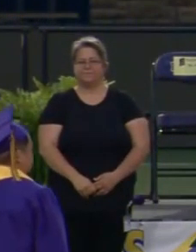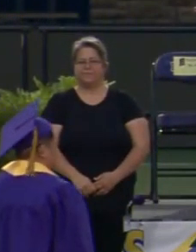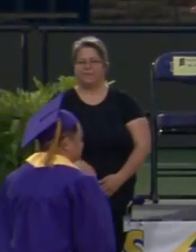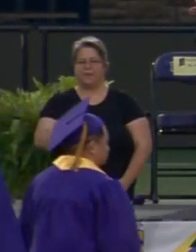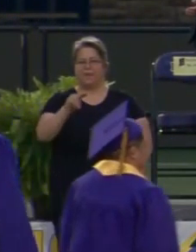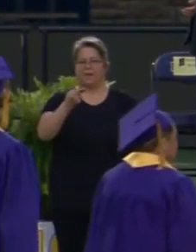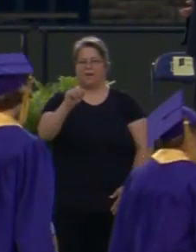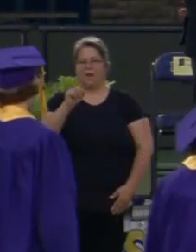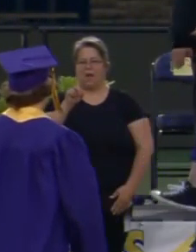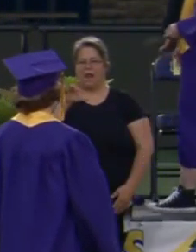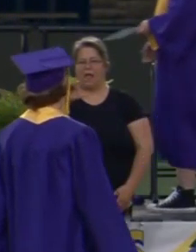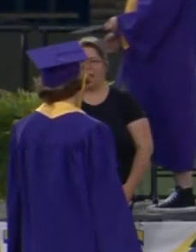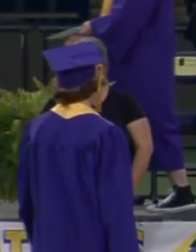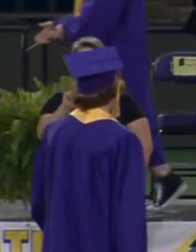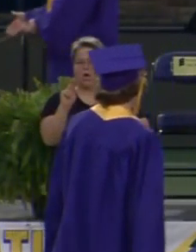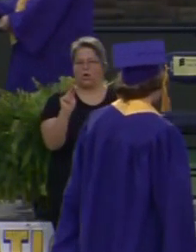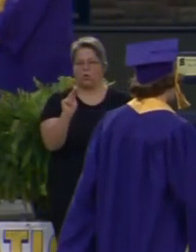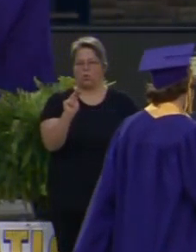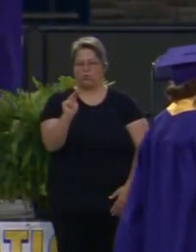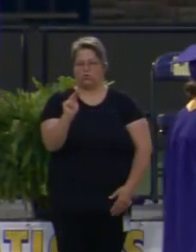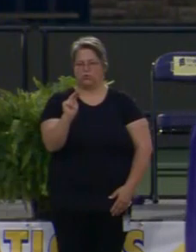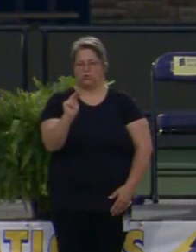Nadia Nordstrom.